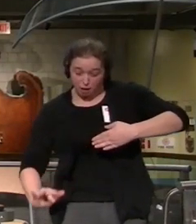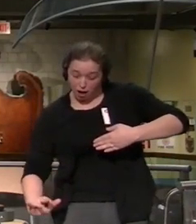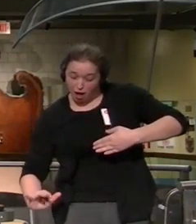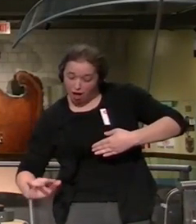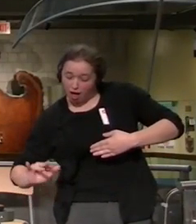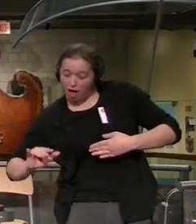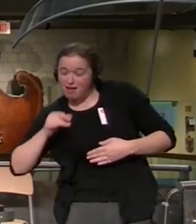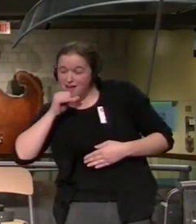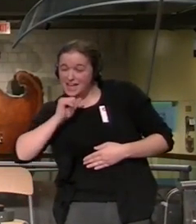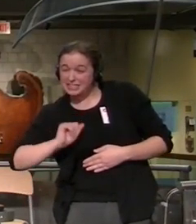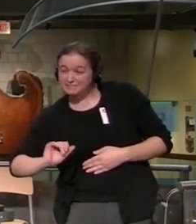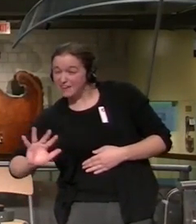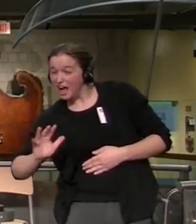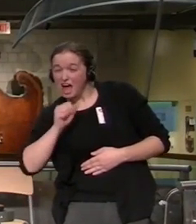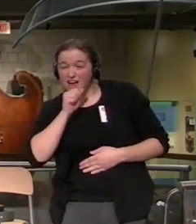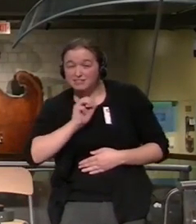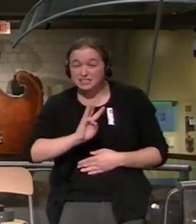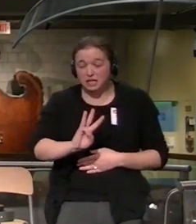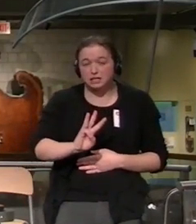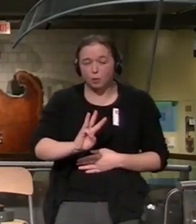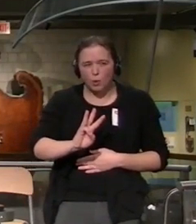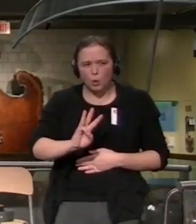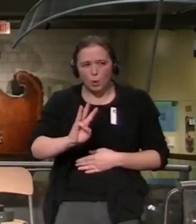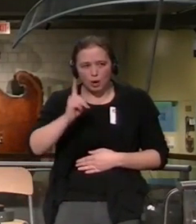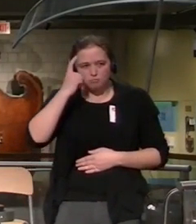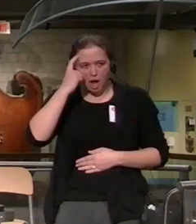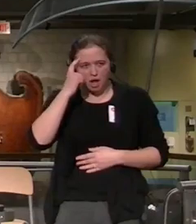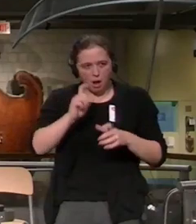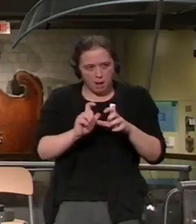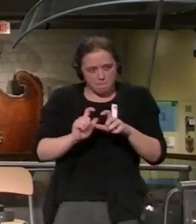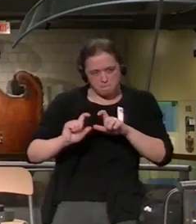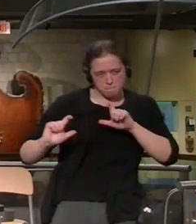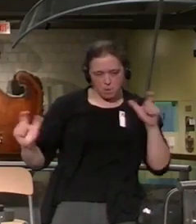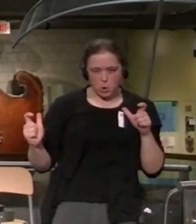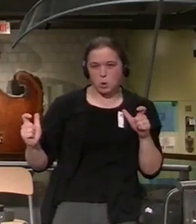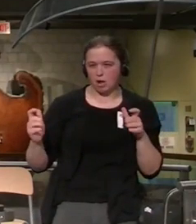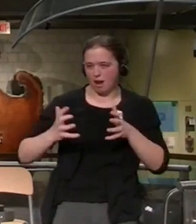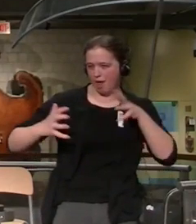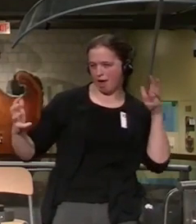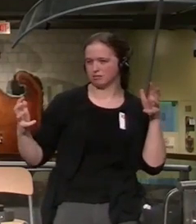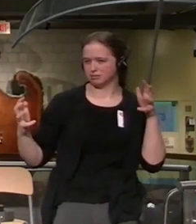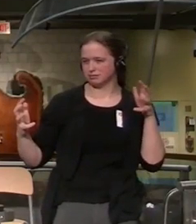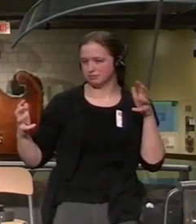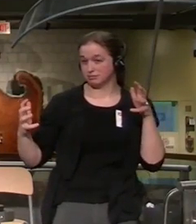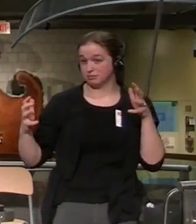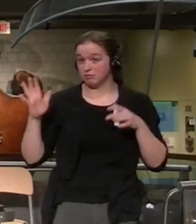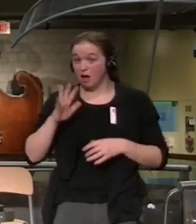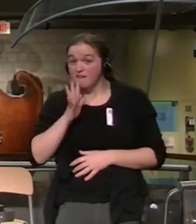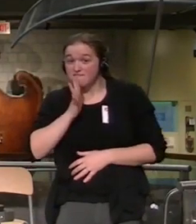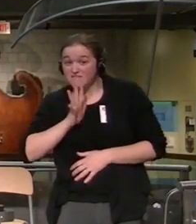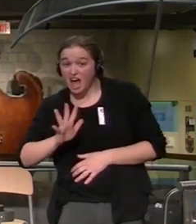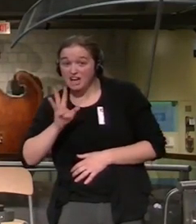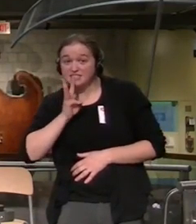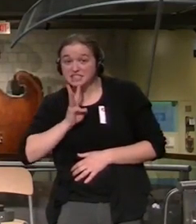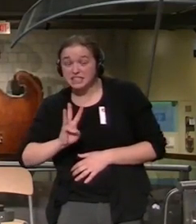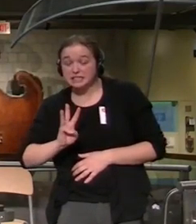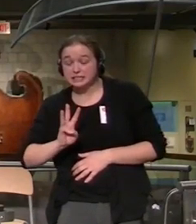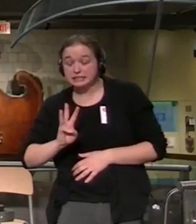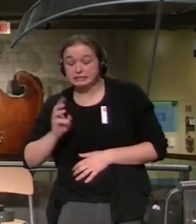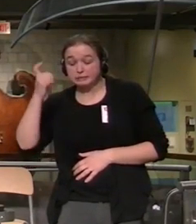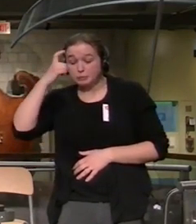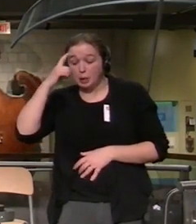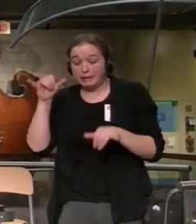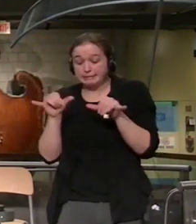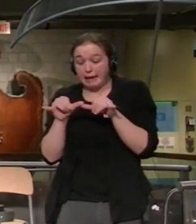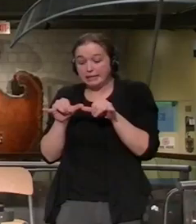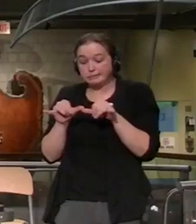age 5 or 6, though, your brain gets no bigger for the rest of your life. And so what does that mean? If you're 6 years old and